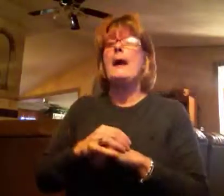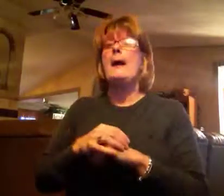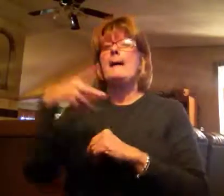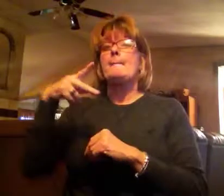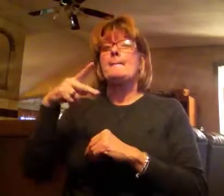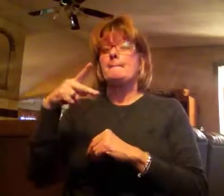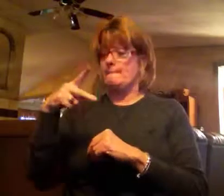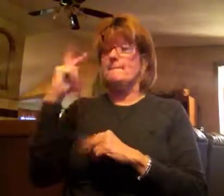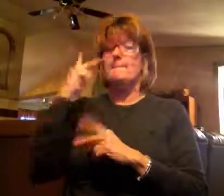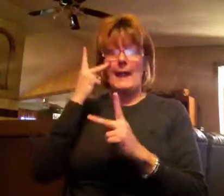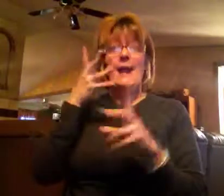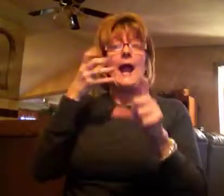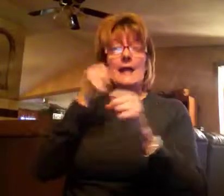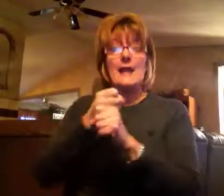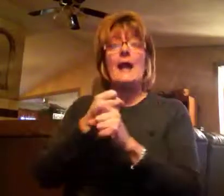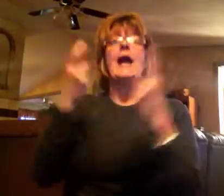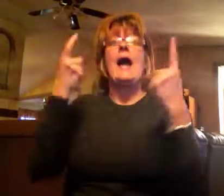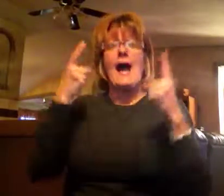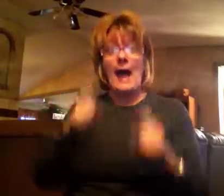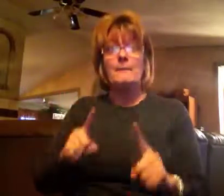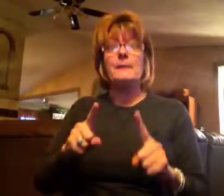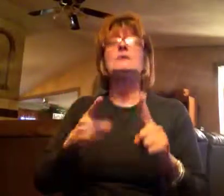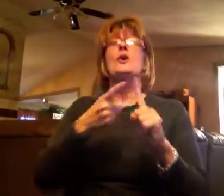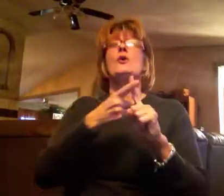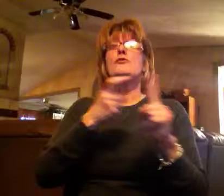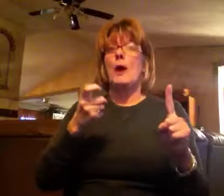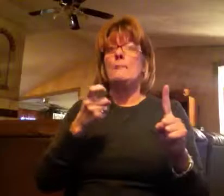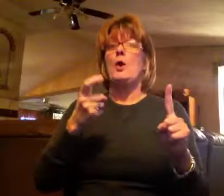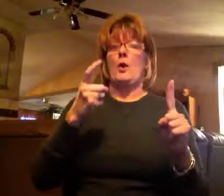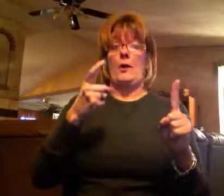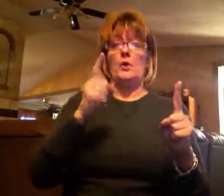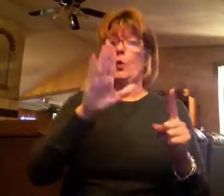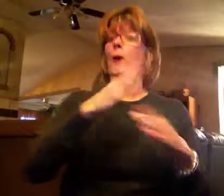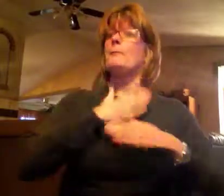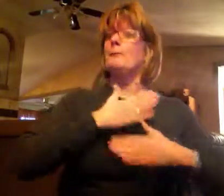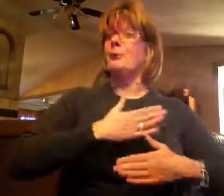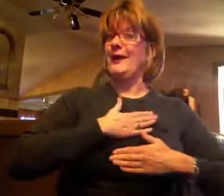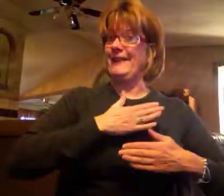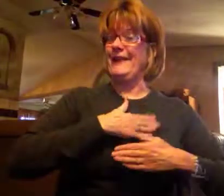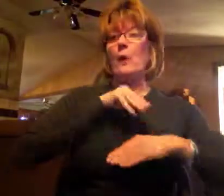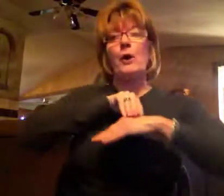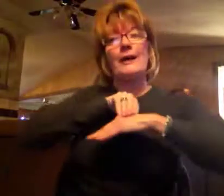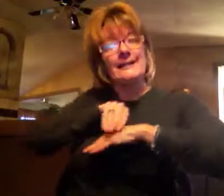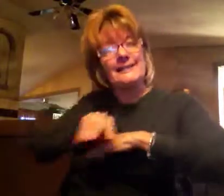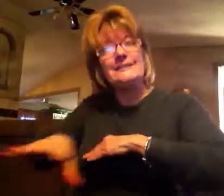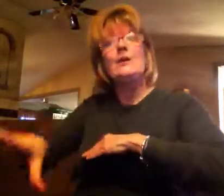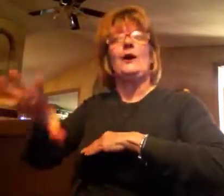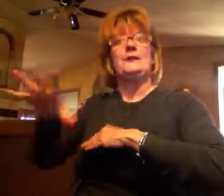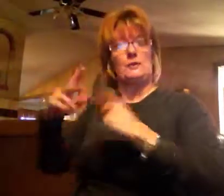chain reaction to the offset of breathing that happens in the body. And when a panic attack hits, shortness of breath